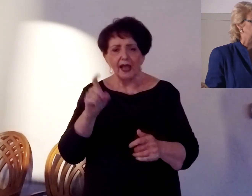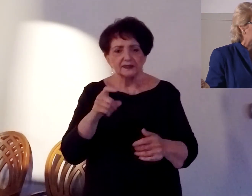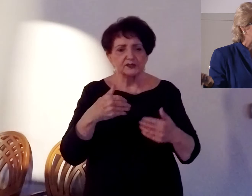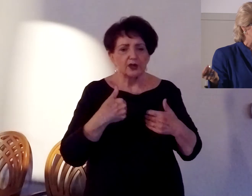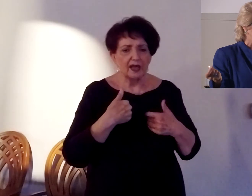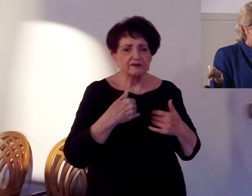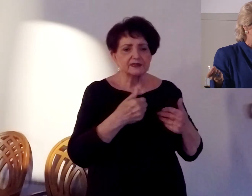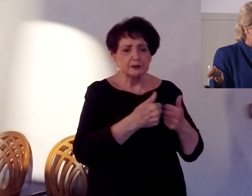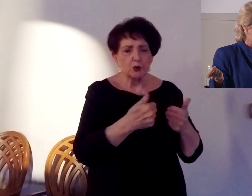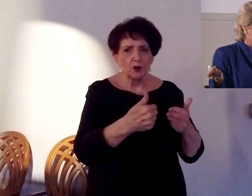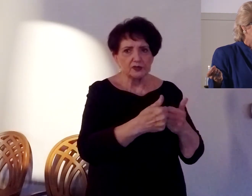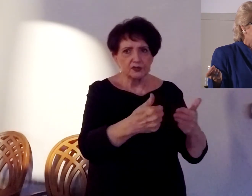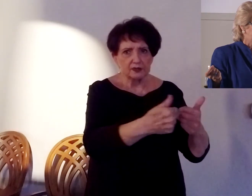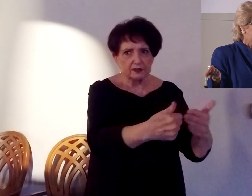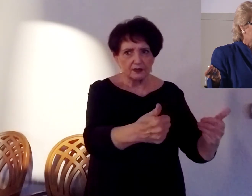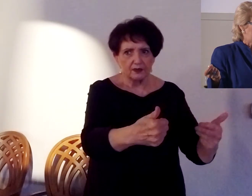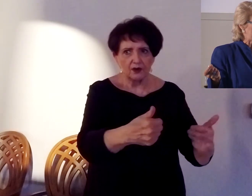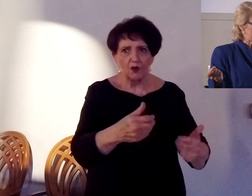be individualized.